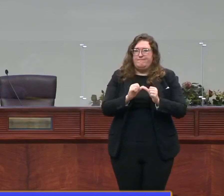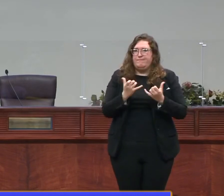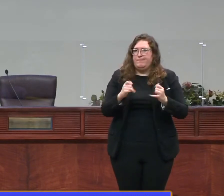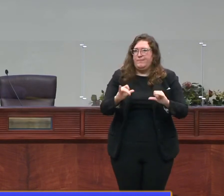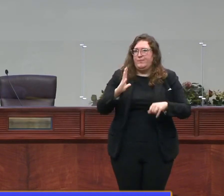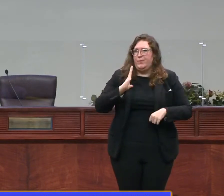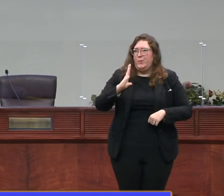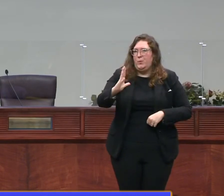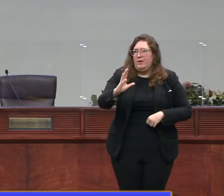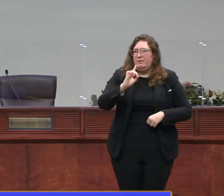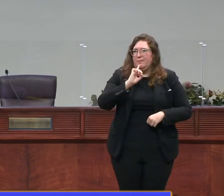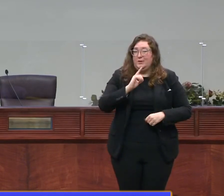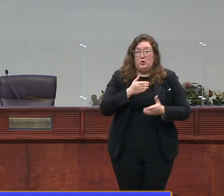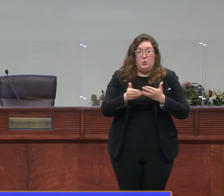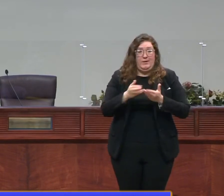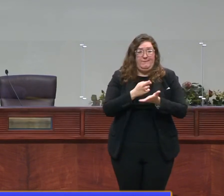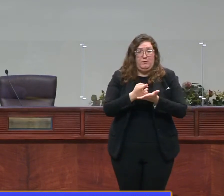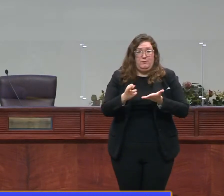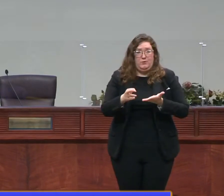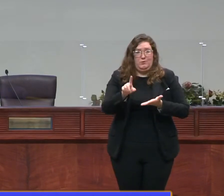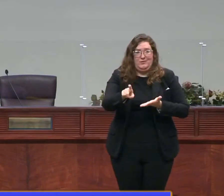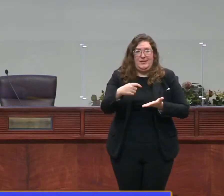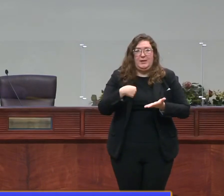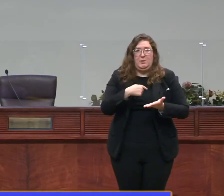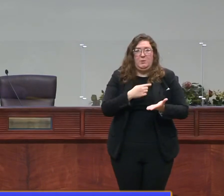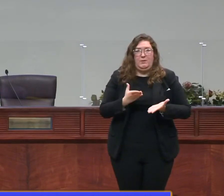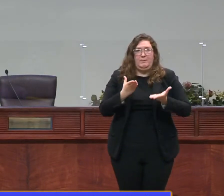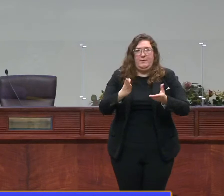those resources as they need them.